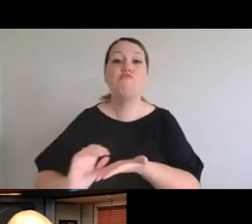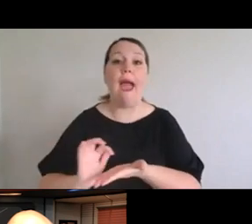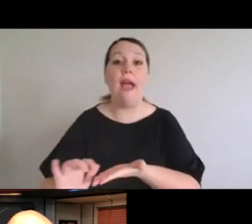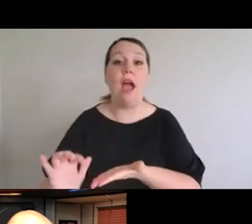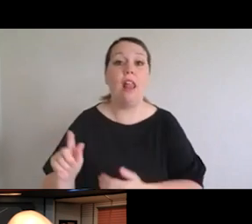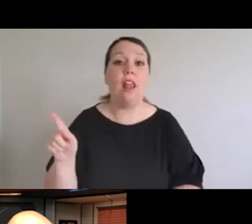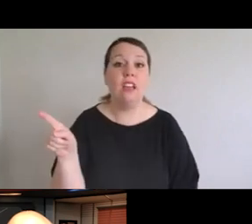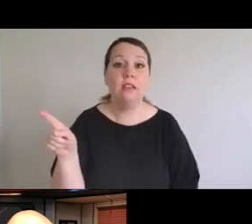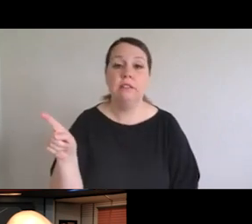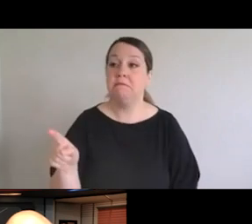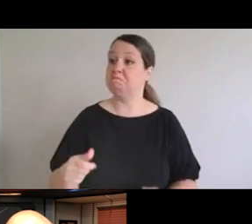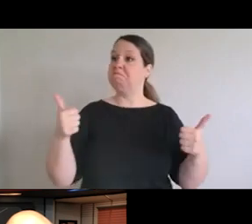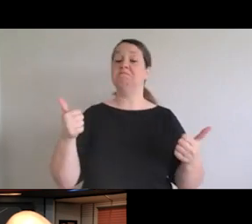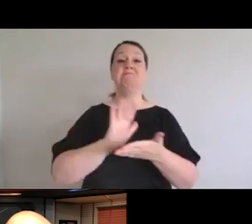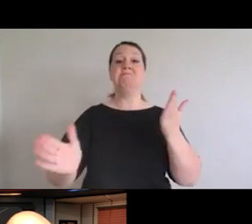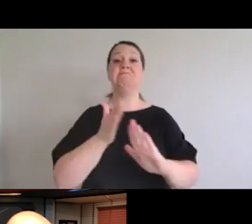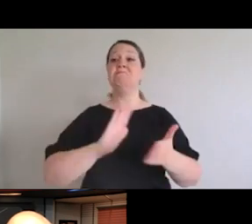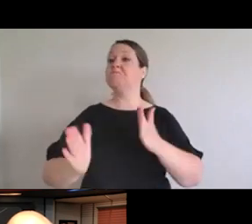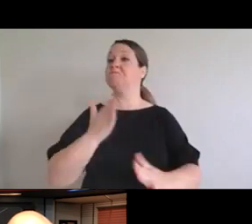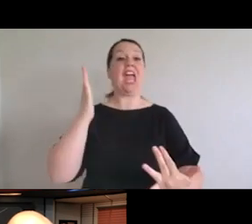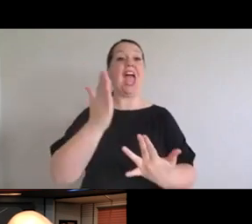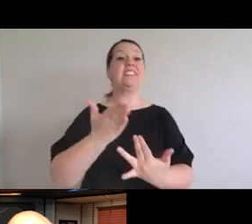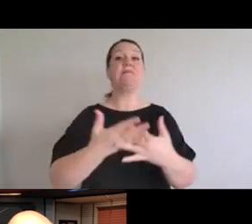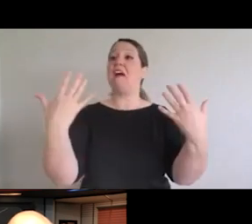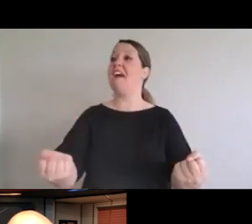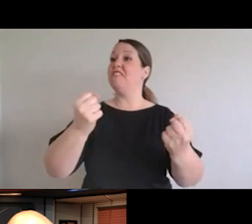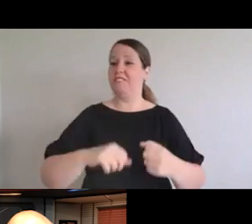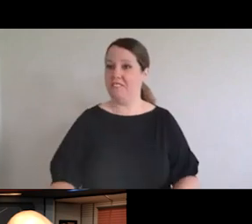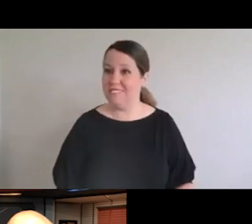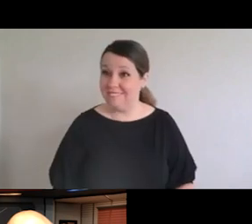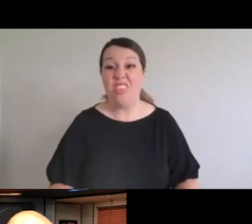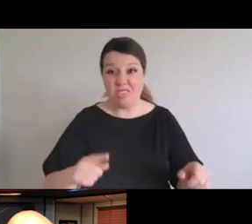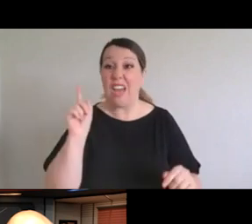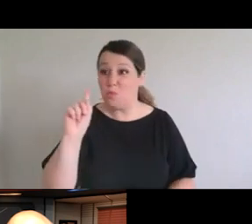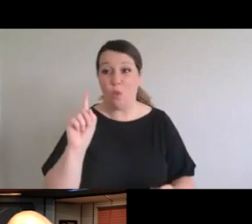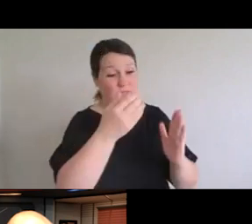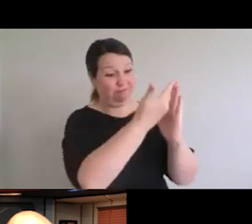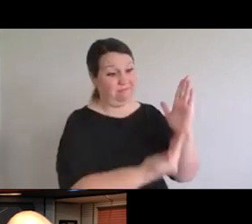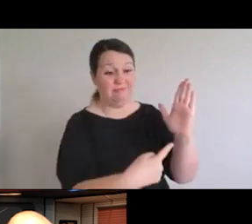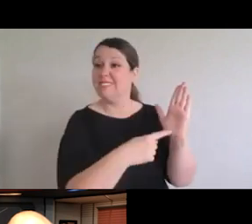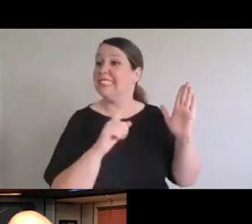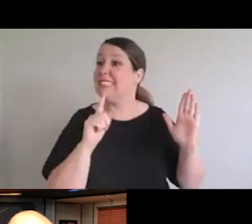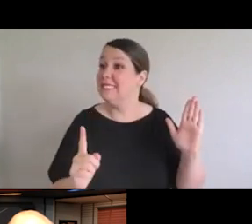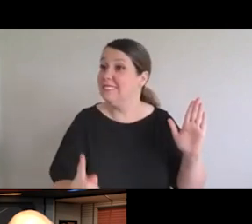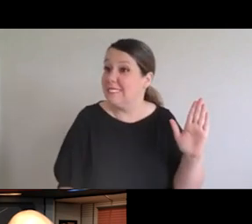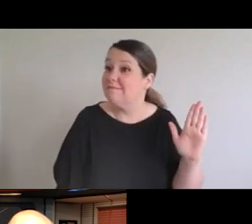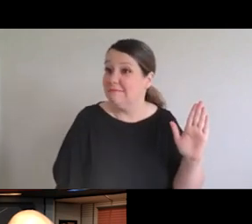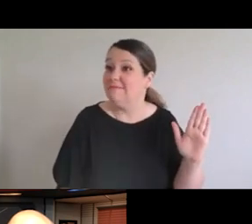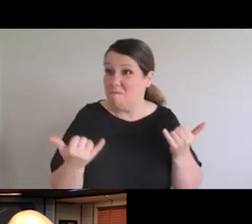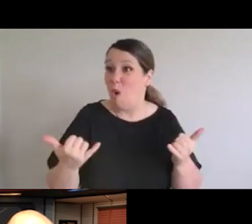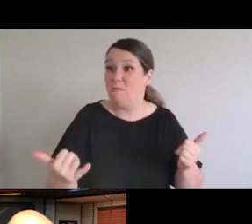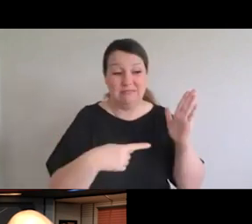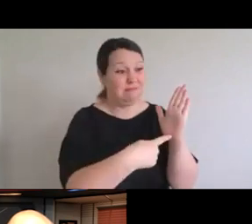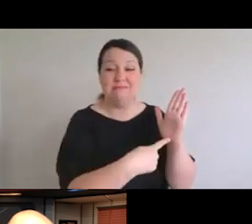improved accessibility. Not much, but heck, all they've got to do is improve it. The